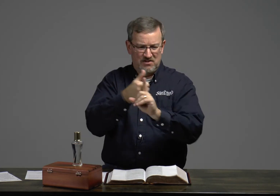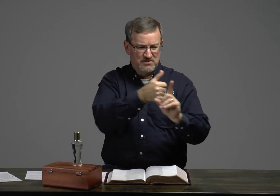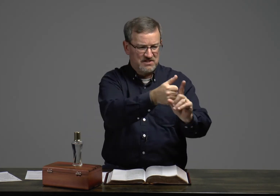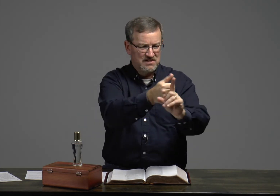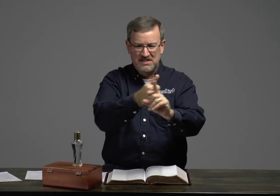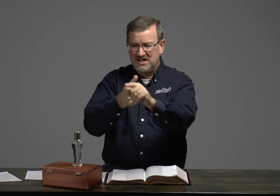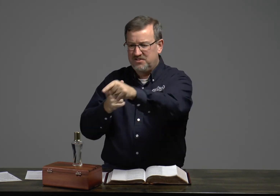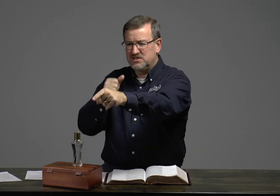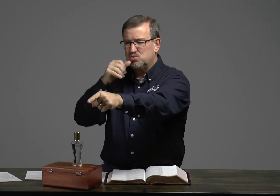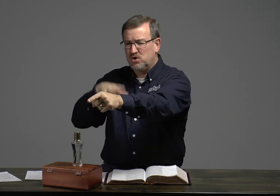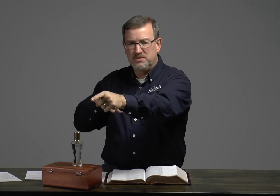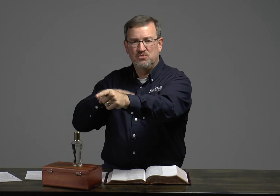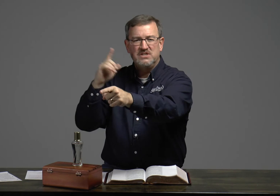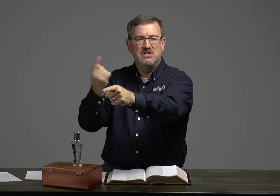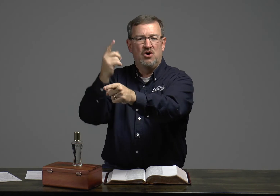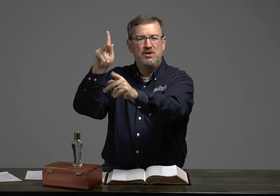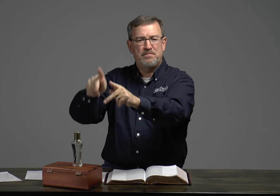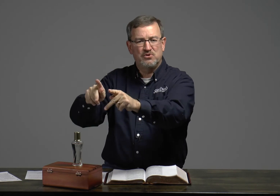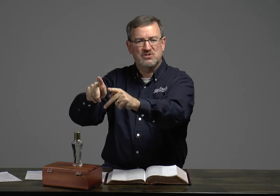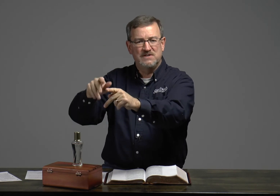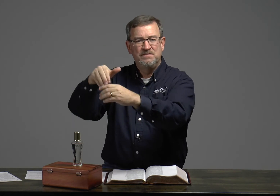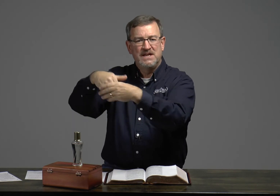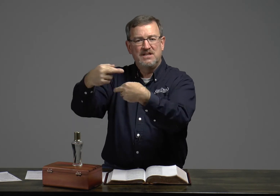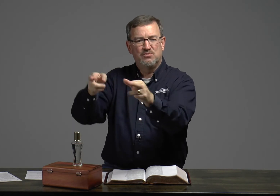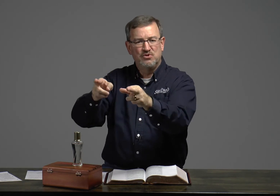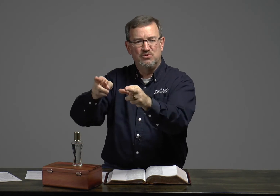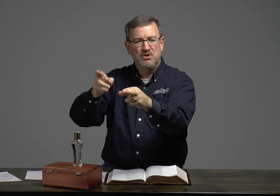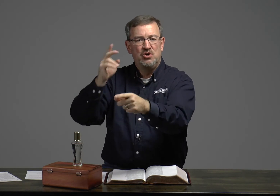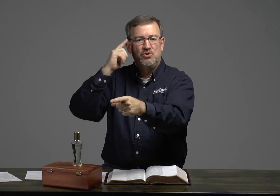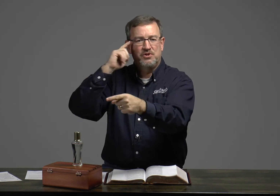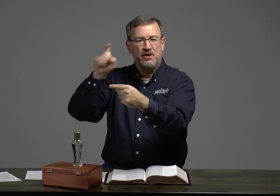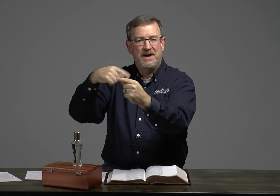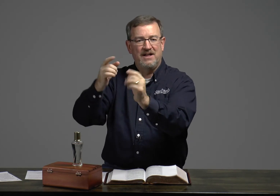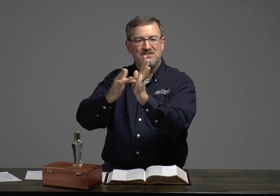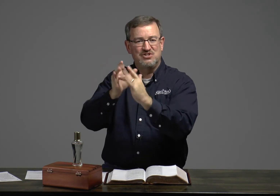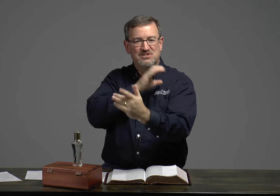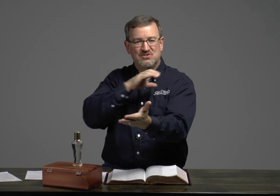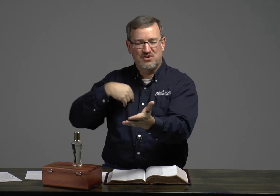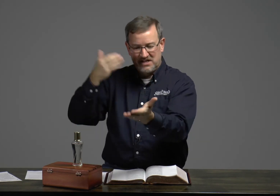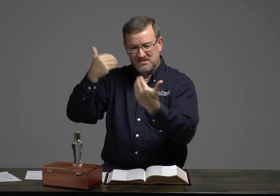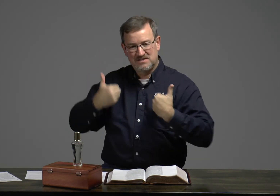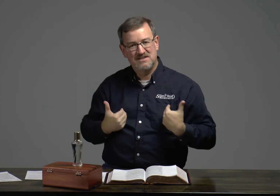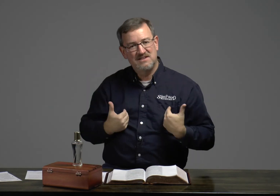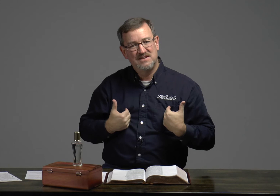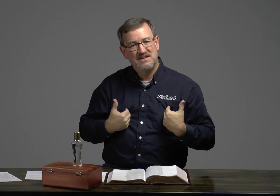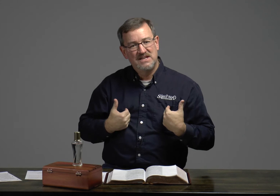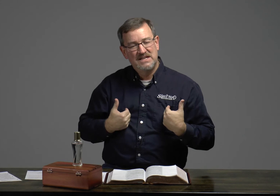themselves. This woman is the only person in the room who thought about Jesus Christ.